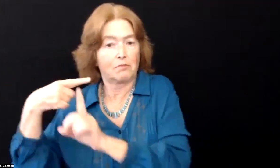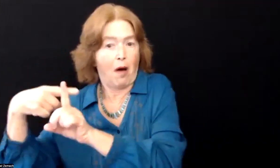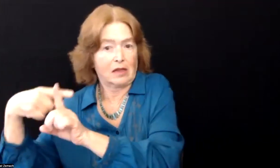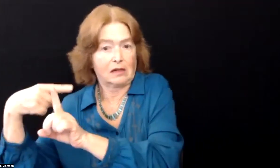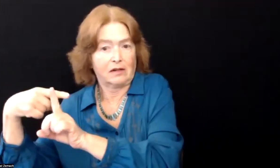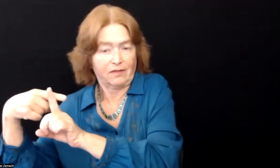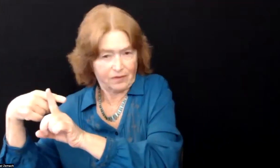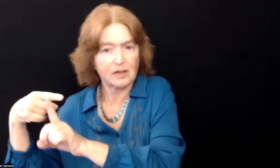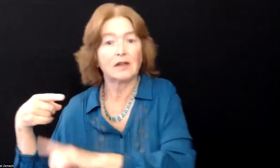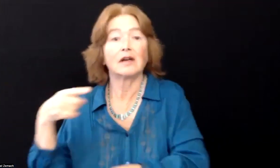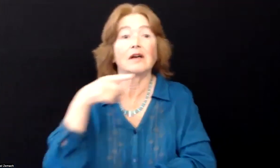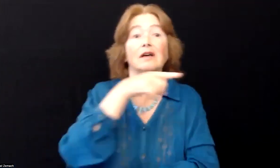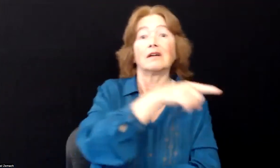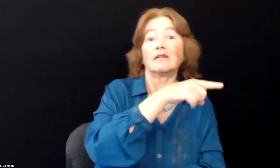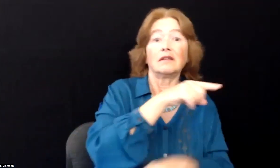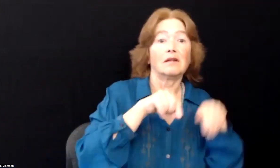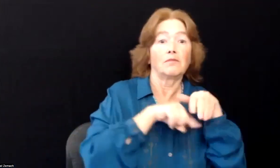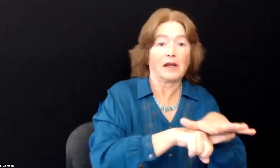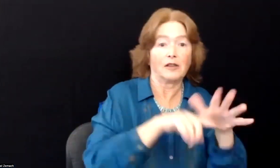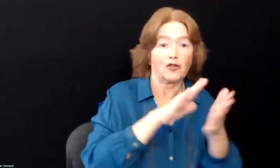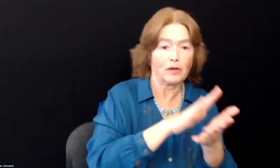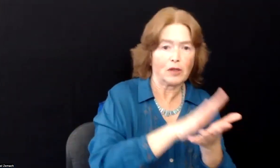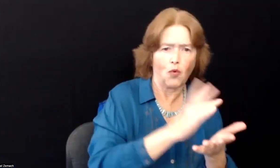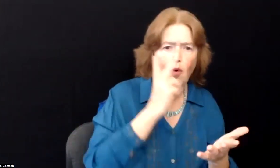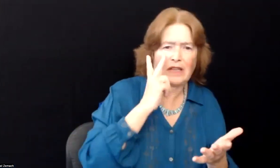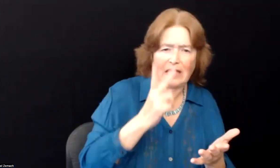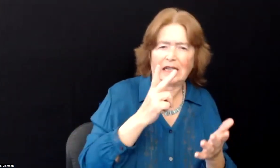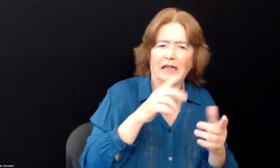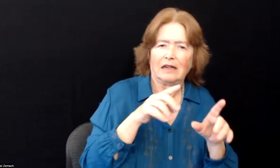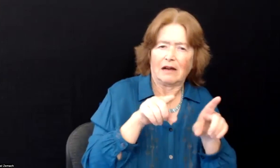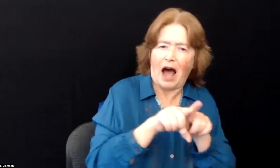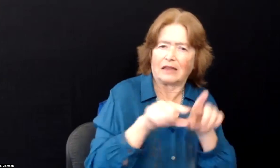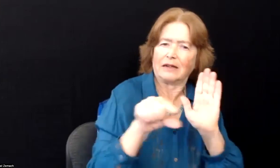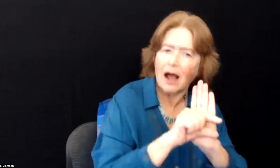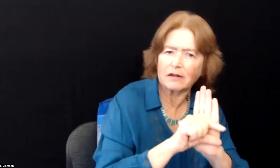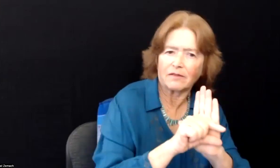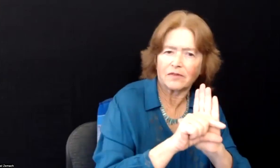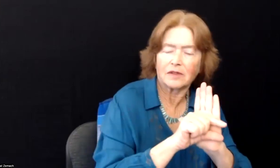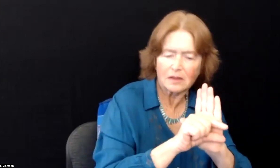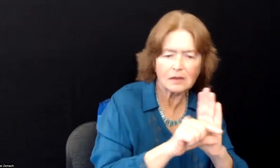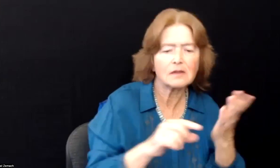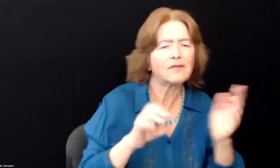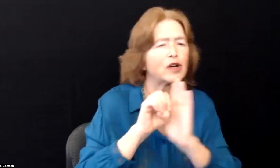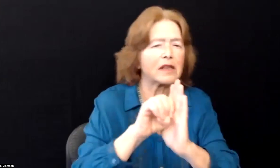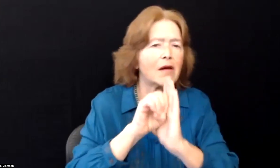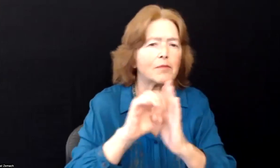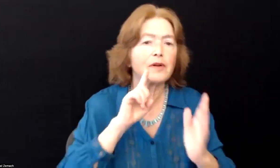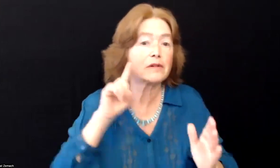something that deaf educators in a deaf school would see as a positive is seen as a negative in the mainstream